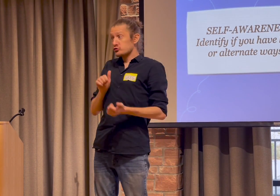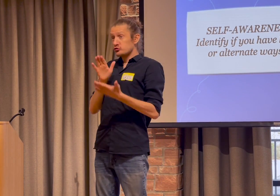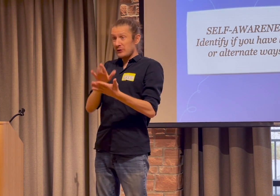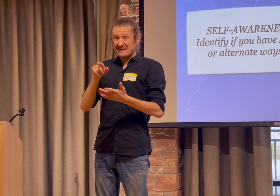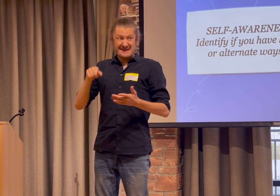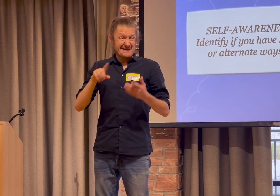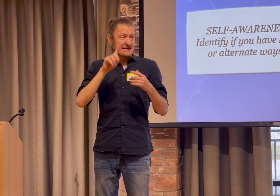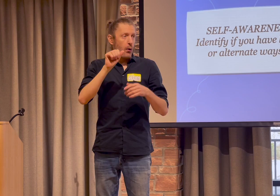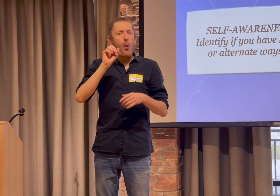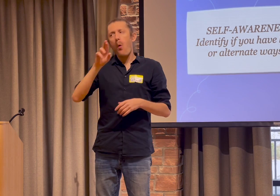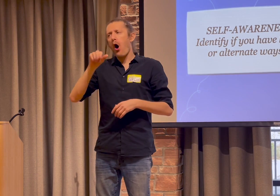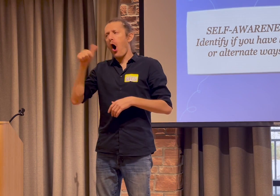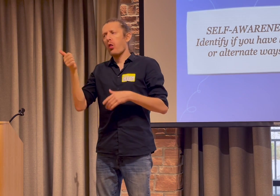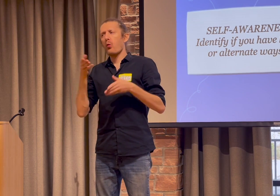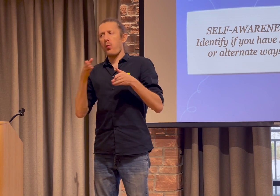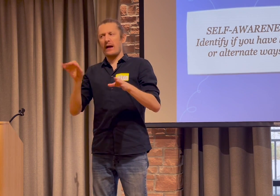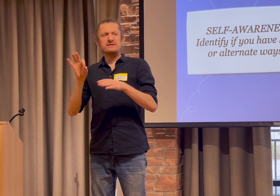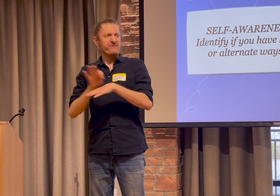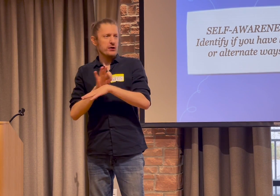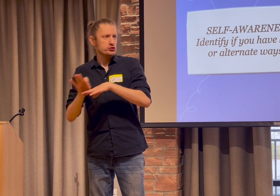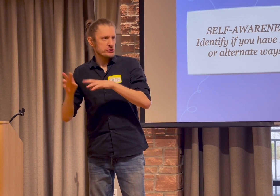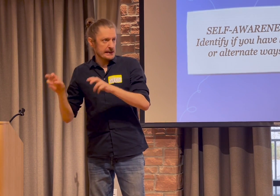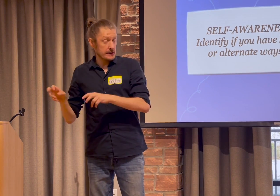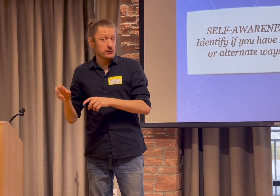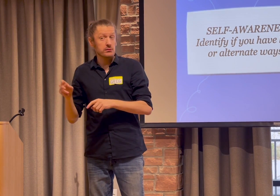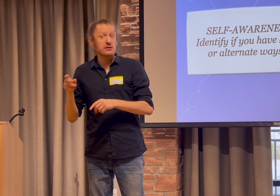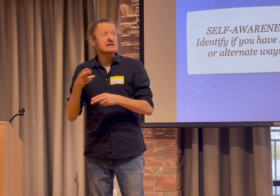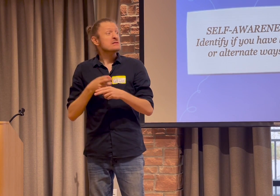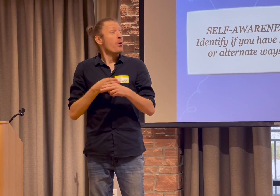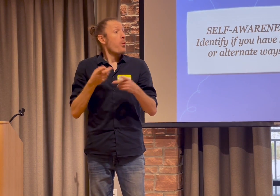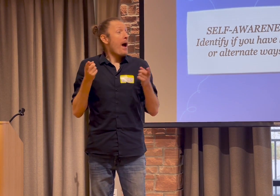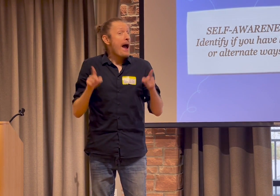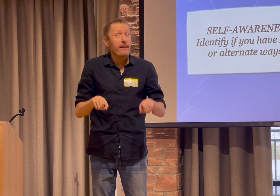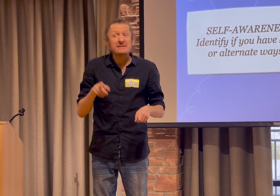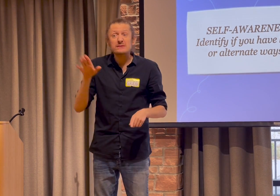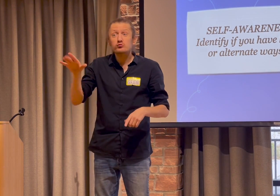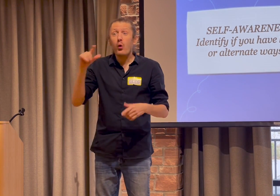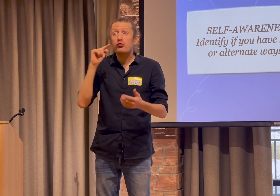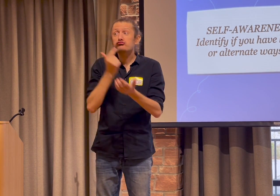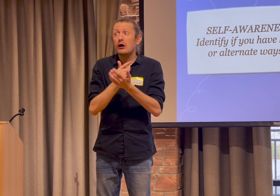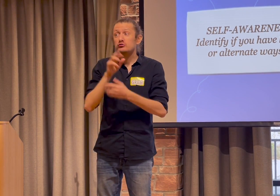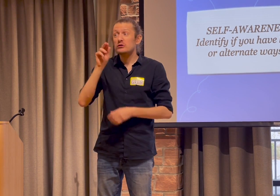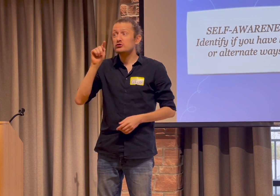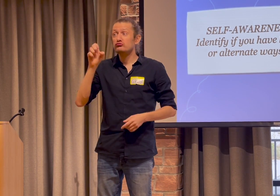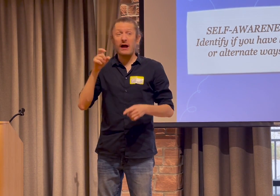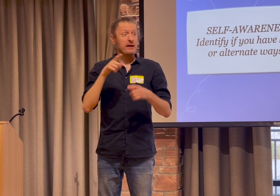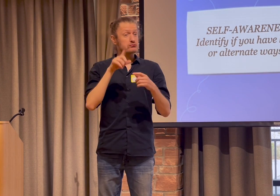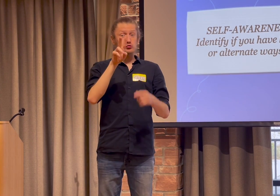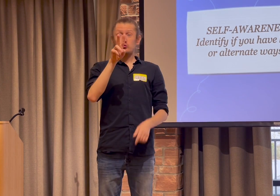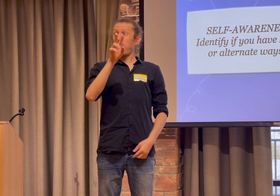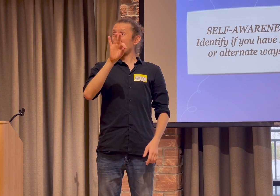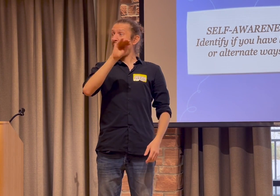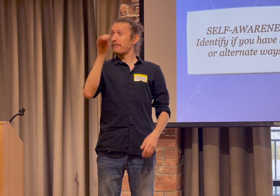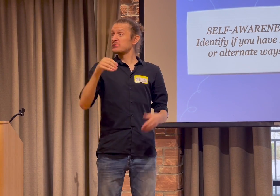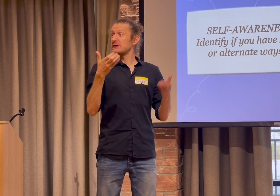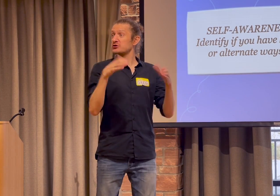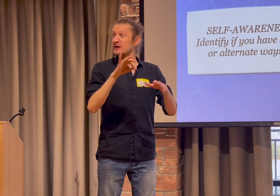issues. But sometimes you might have a hidden additional disability. And there are other ways of functioning if you recognize